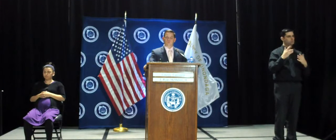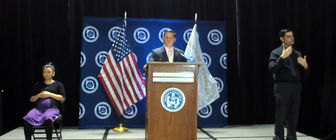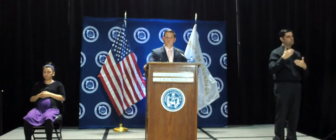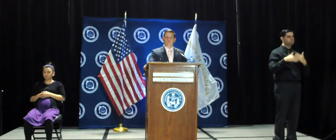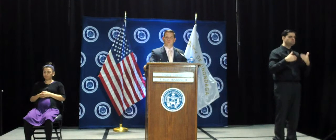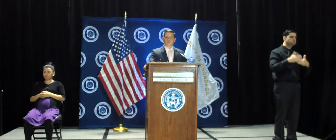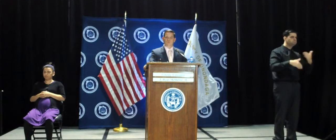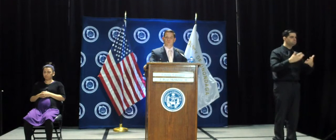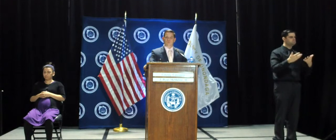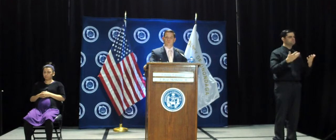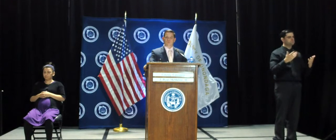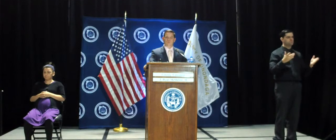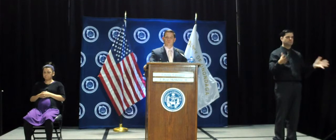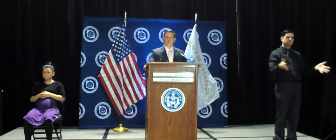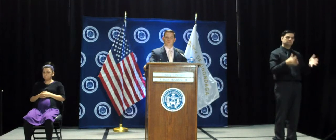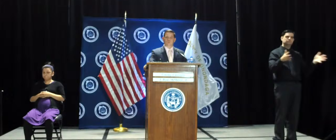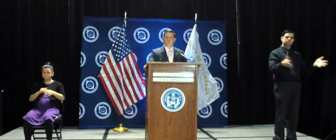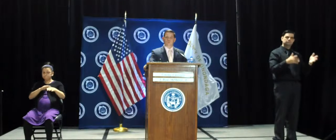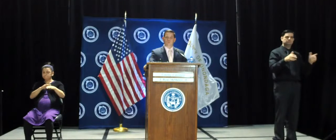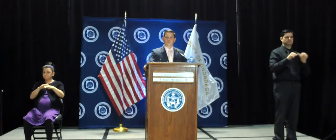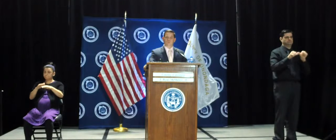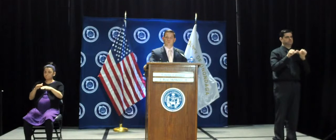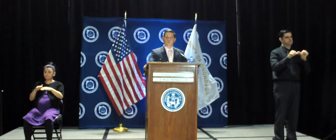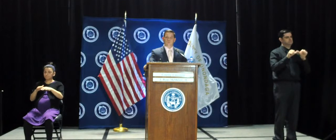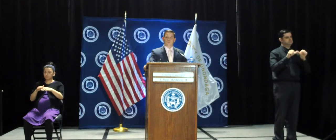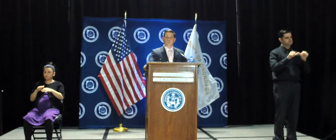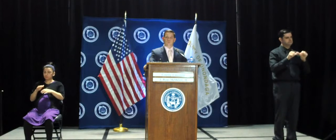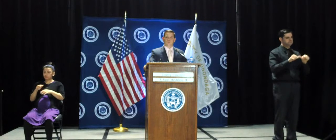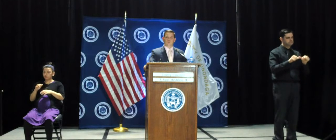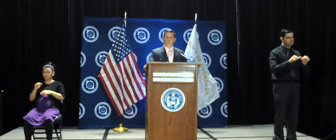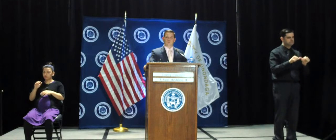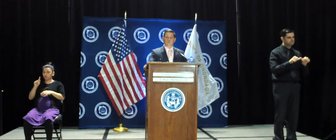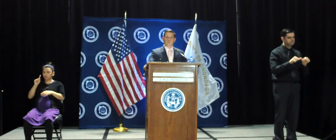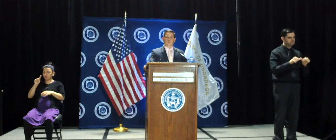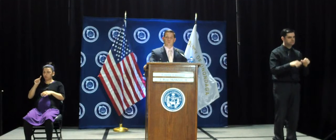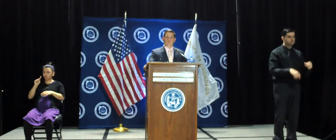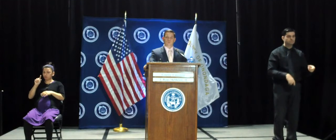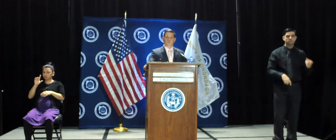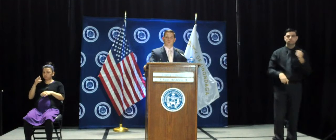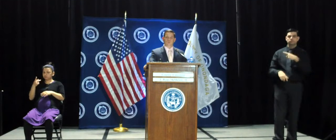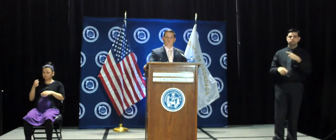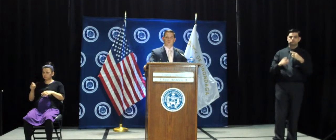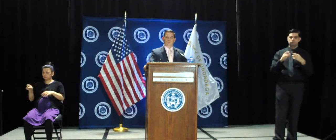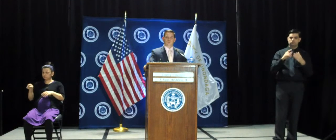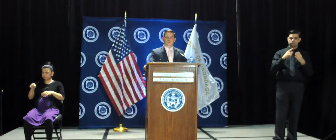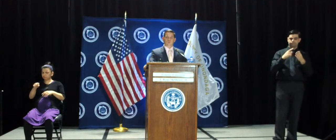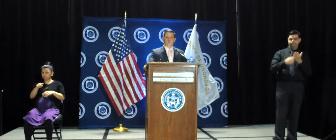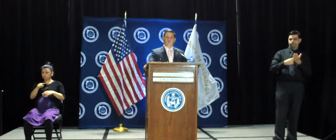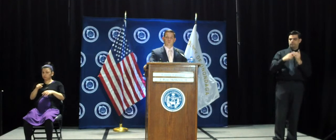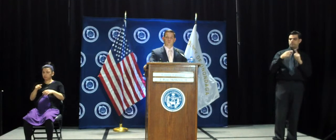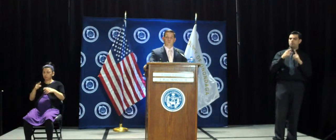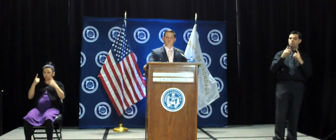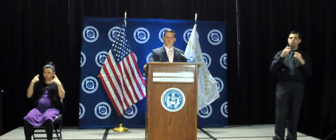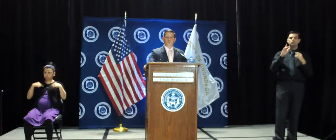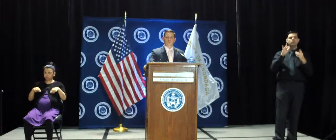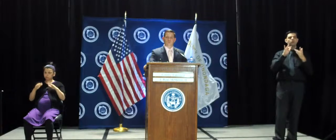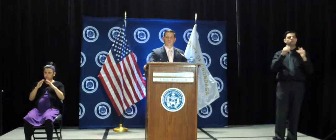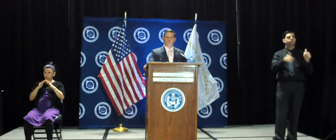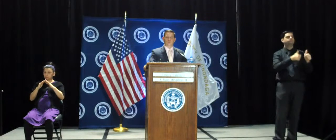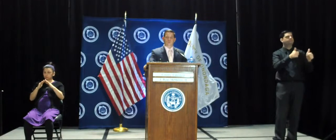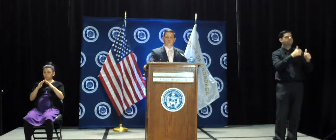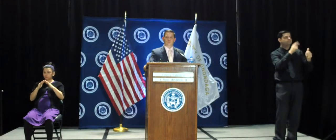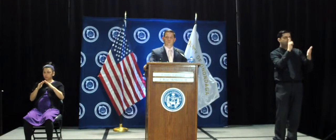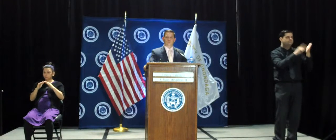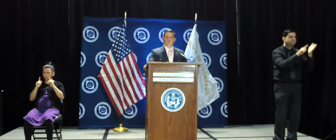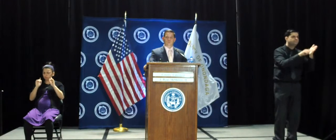that the health department, they shifted focusing rather on the public exposure points, more on